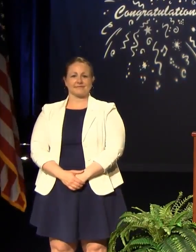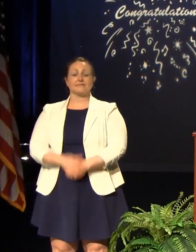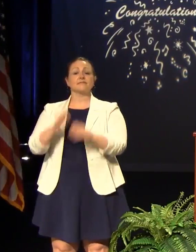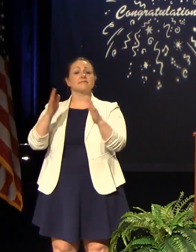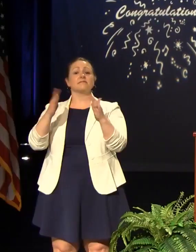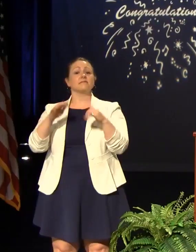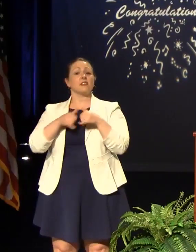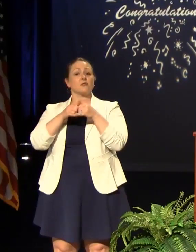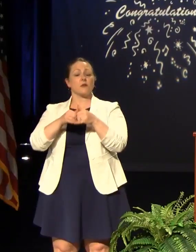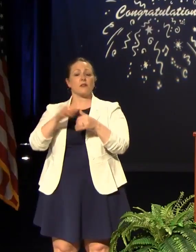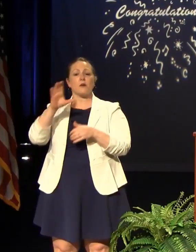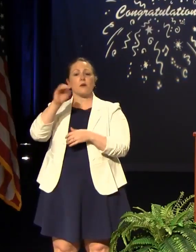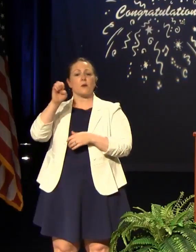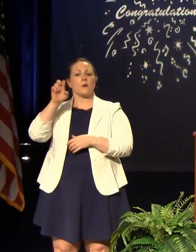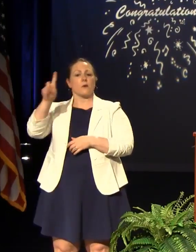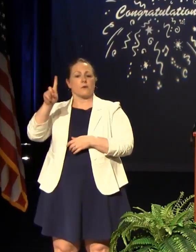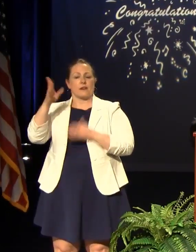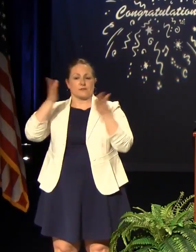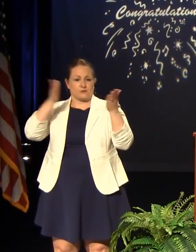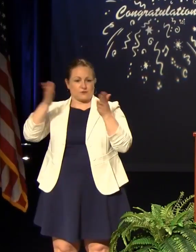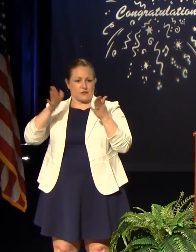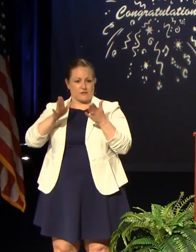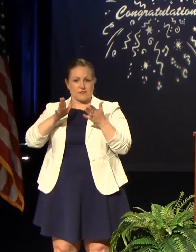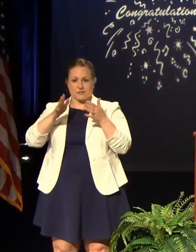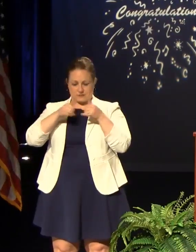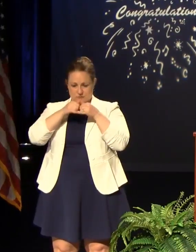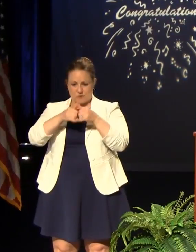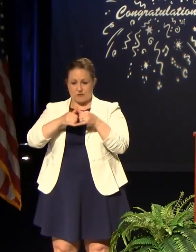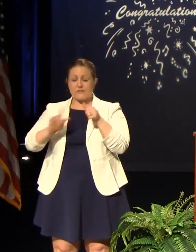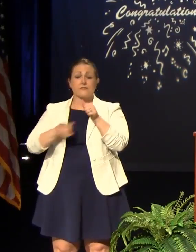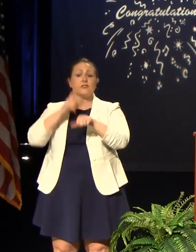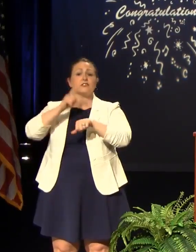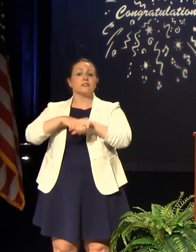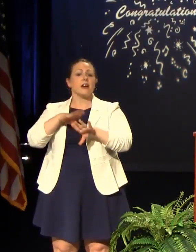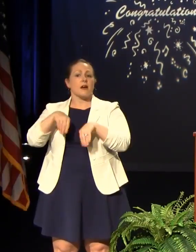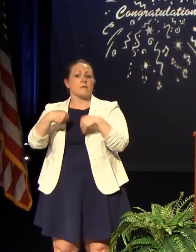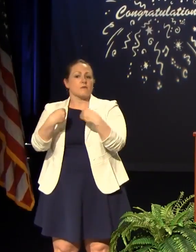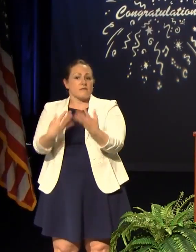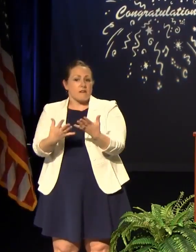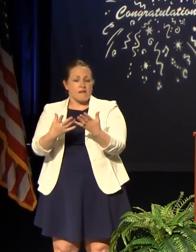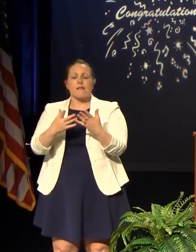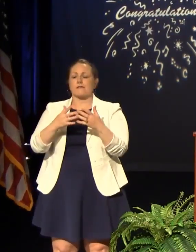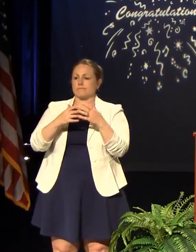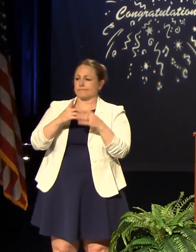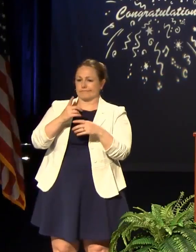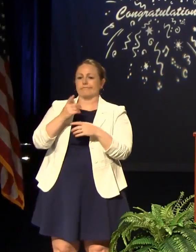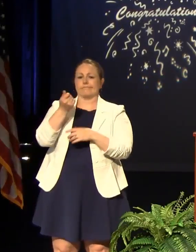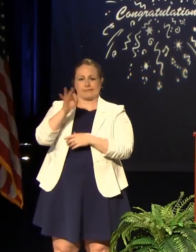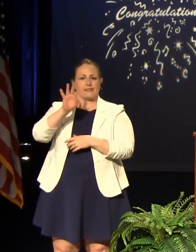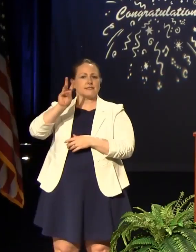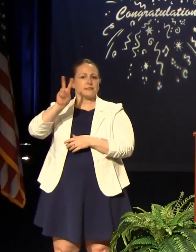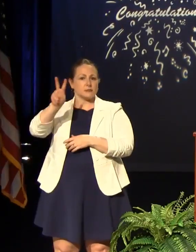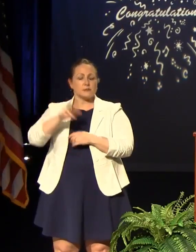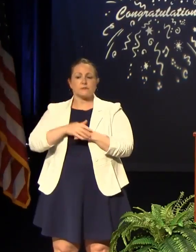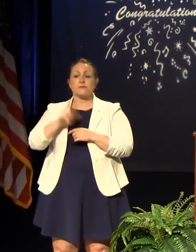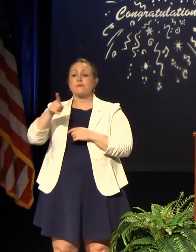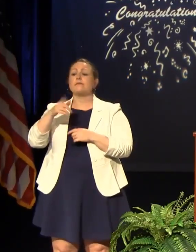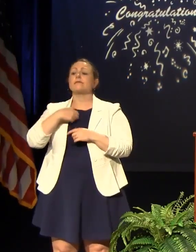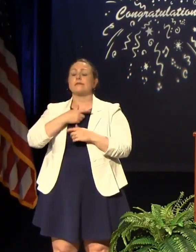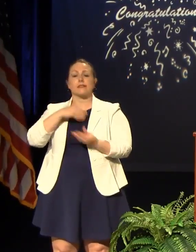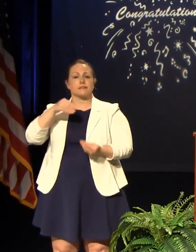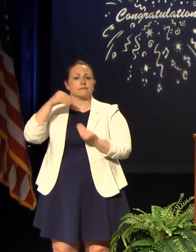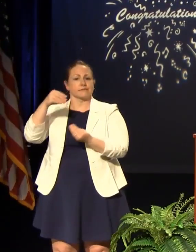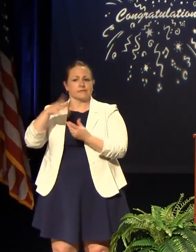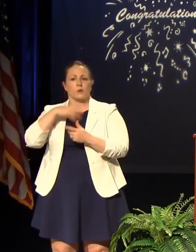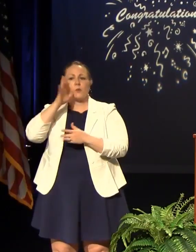Next we have is the Co-Ed Service Award. This award was first presented in 1962. A plaque to be presented at commencement to the senior